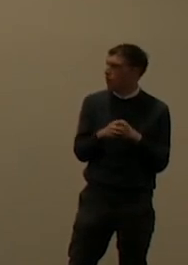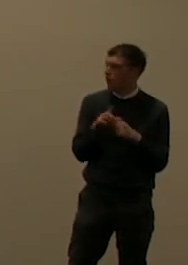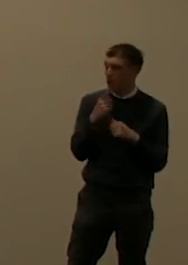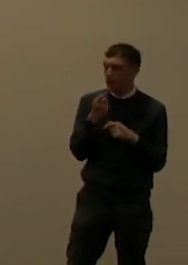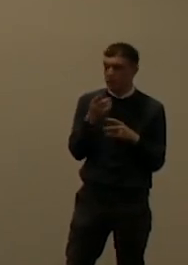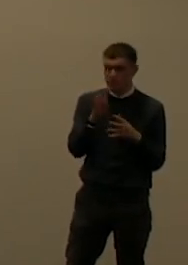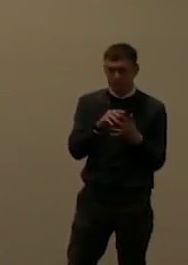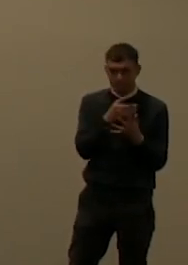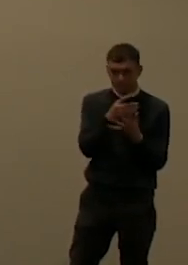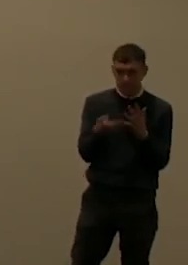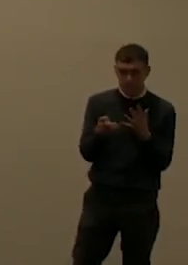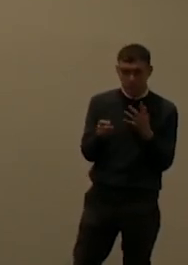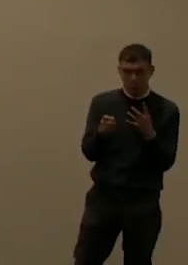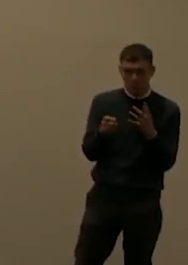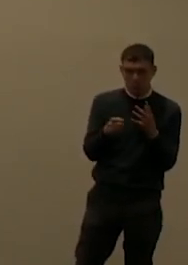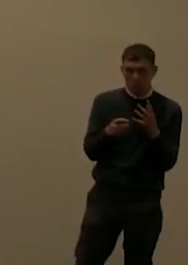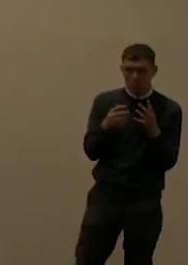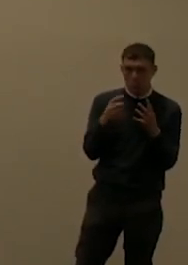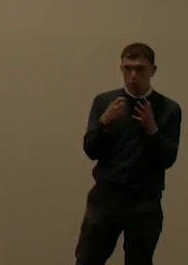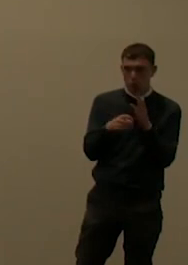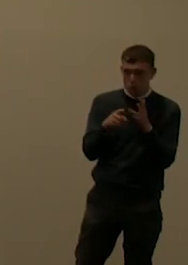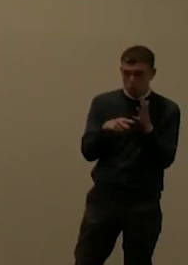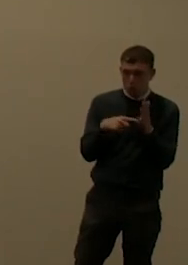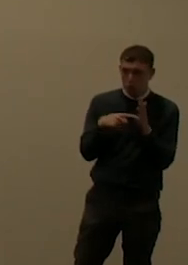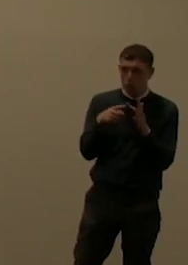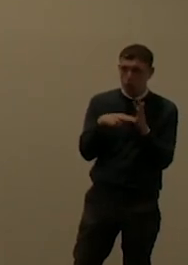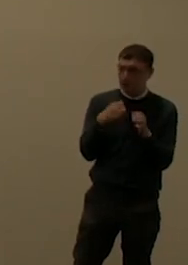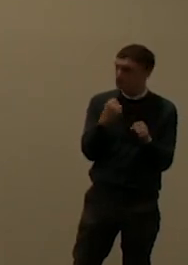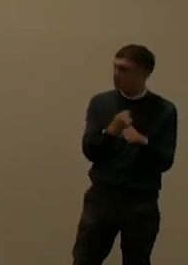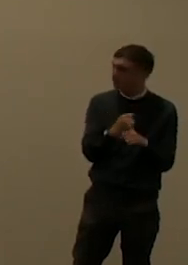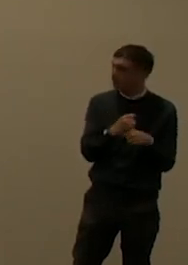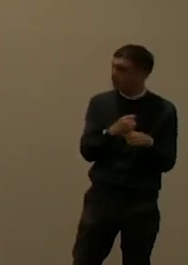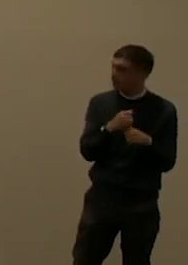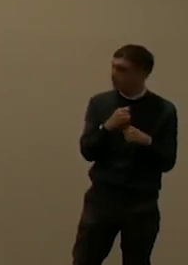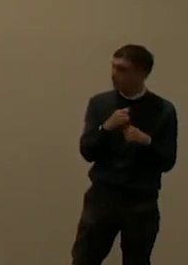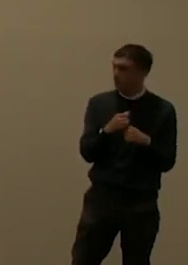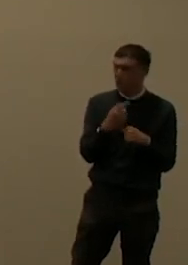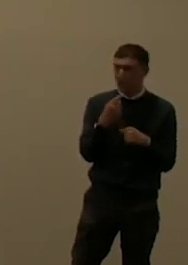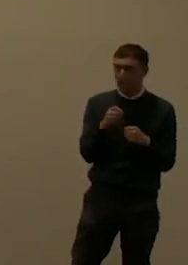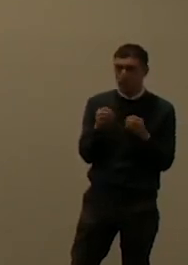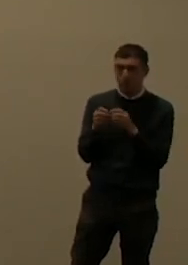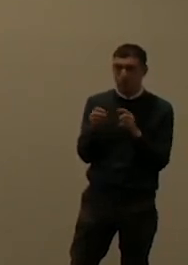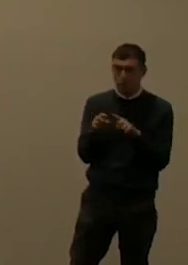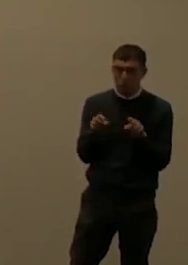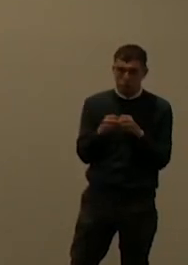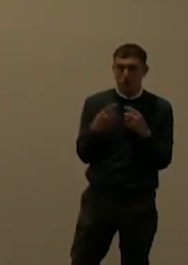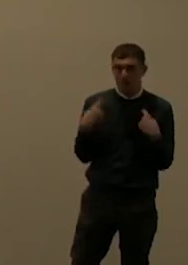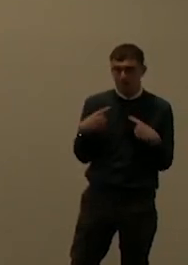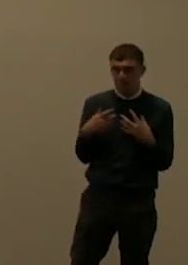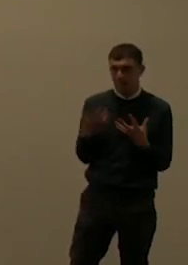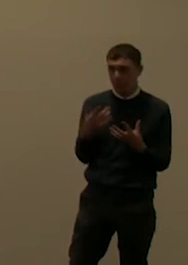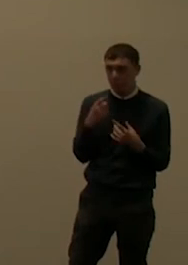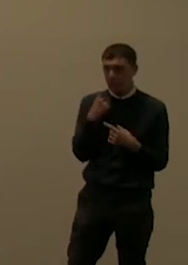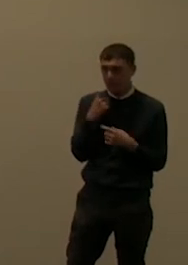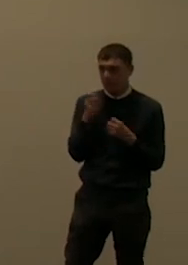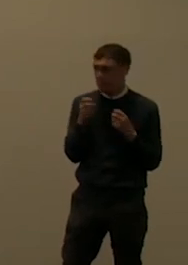routing tables and the connection between the branch-to-branch connection is available. So these are